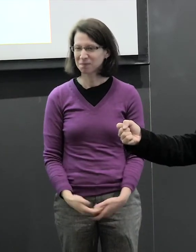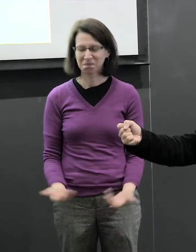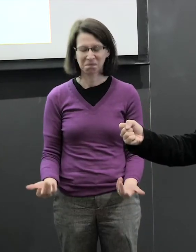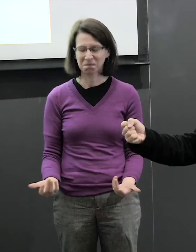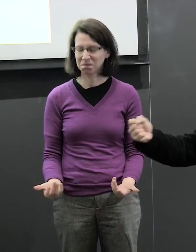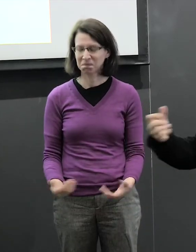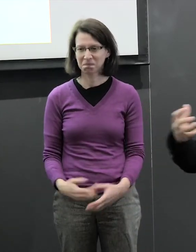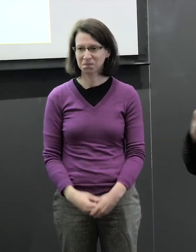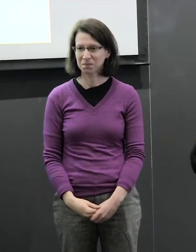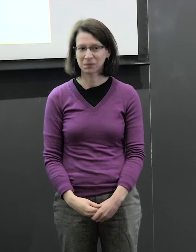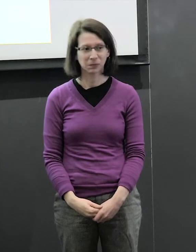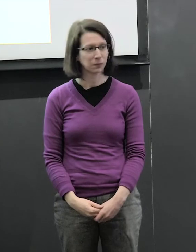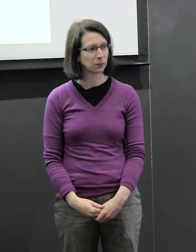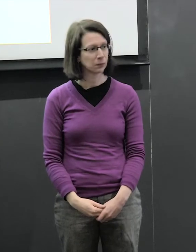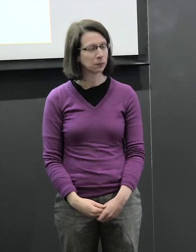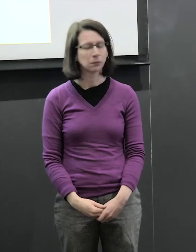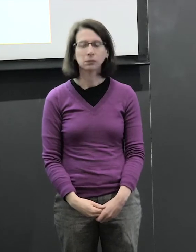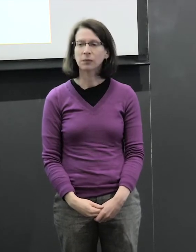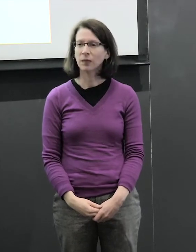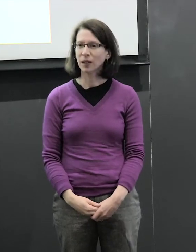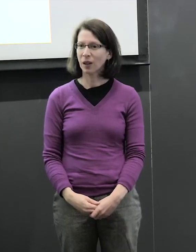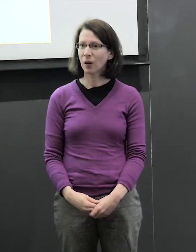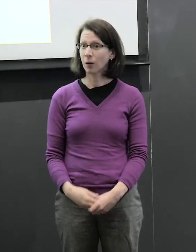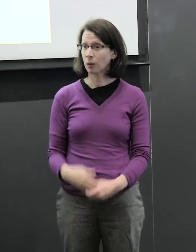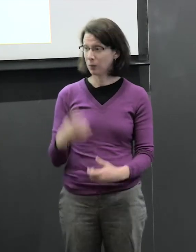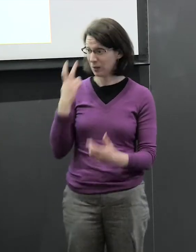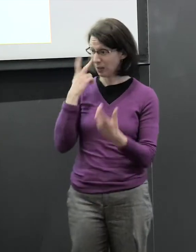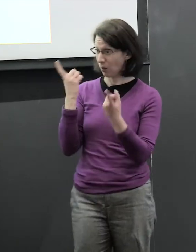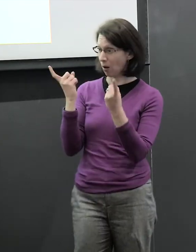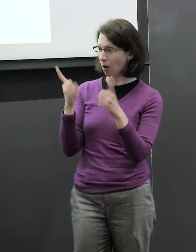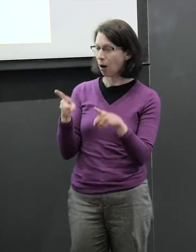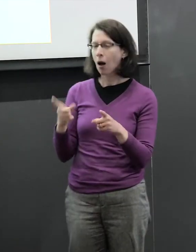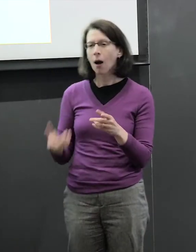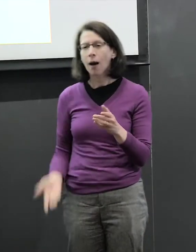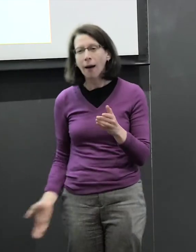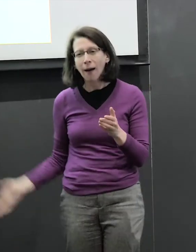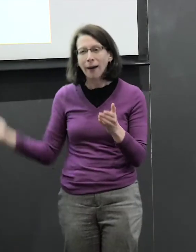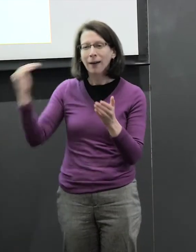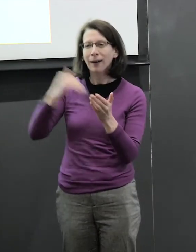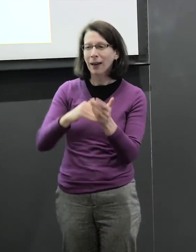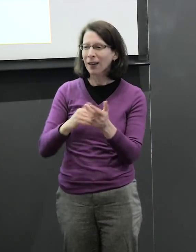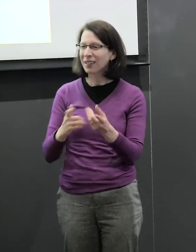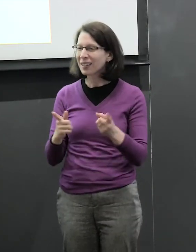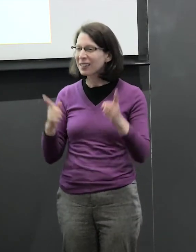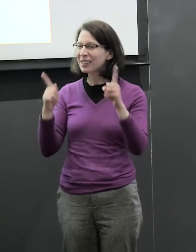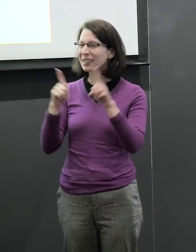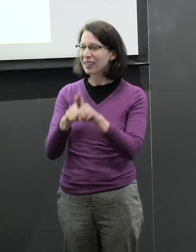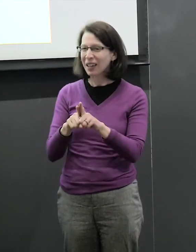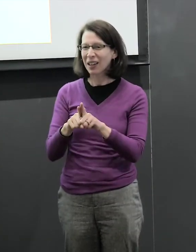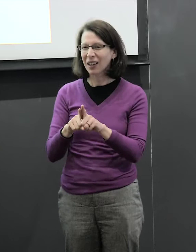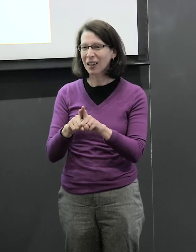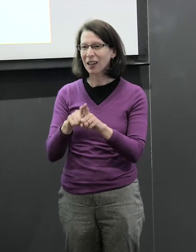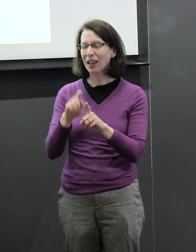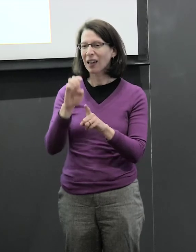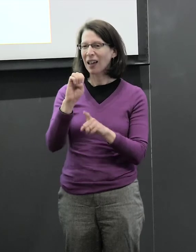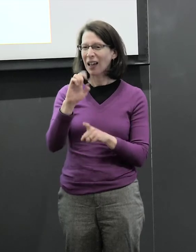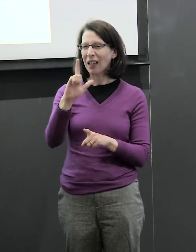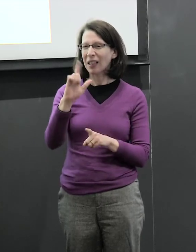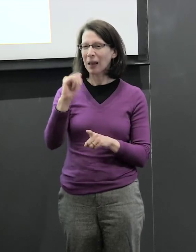say. So what we have here is another instantiation of the weird behavior of